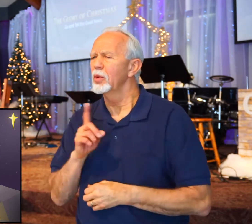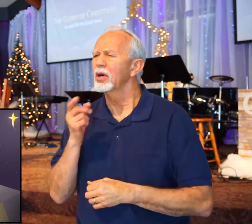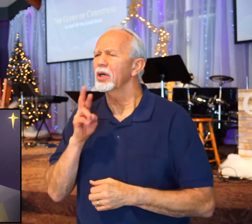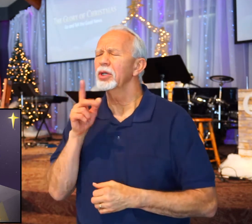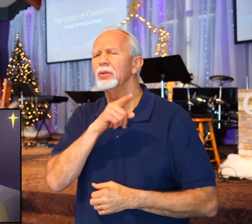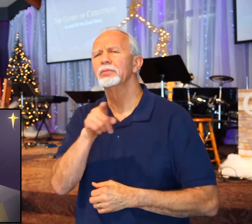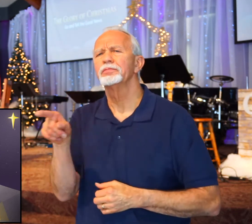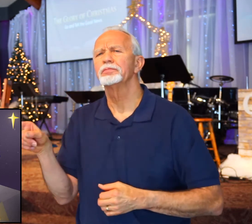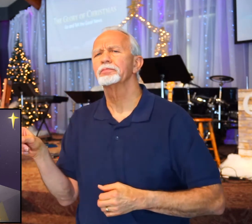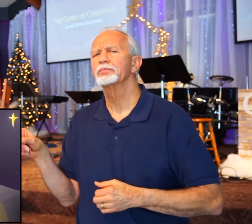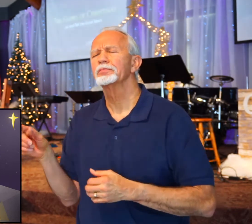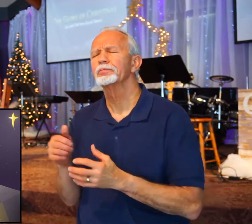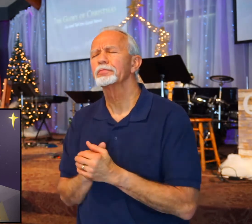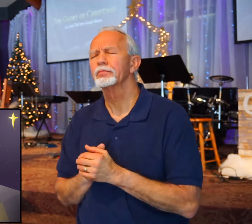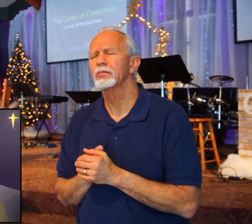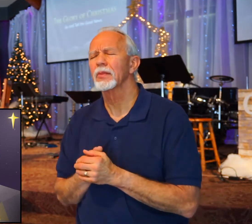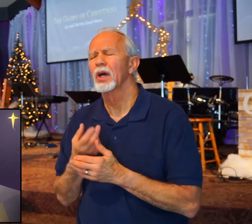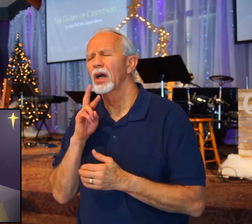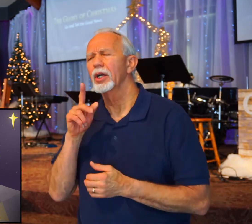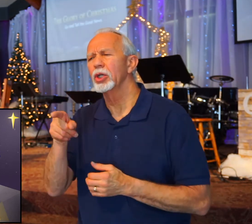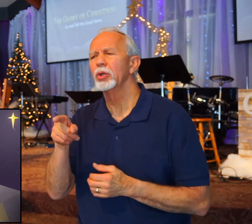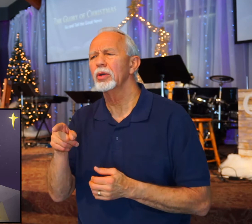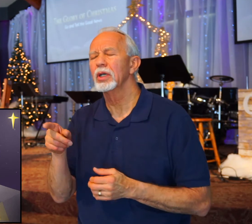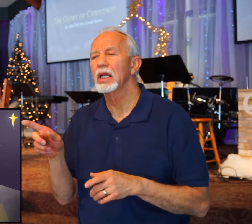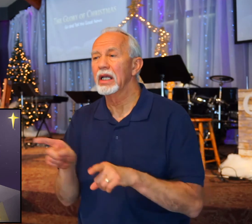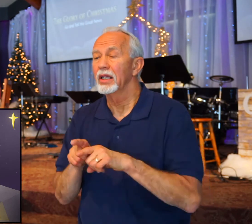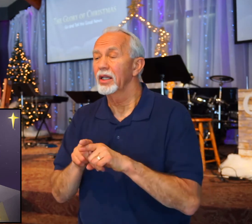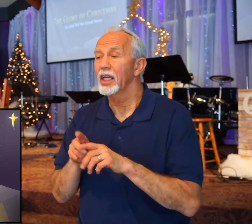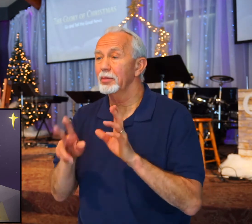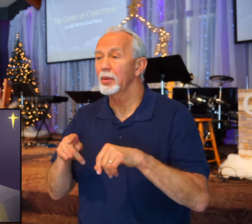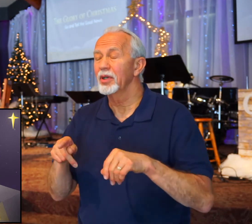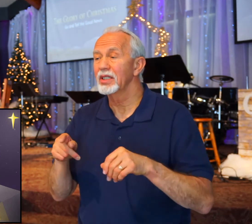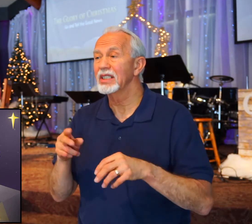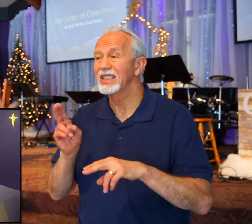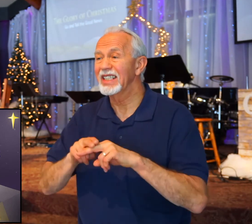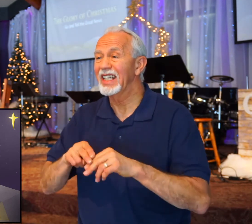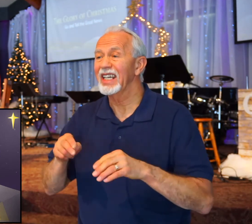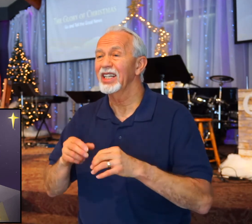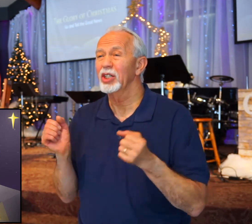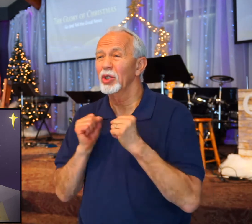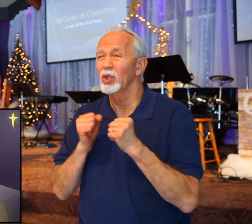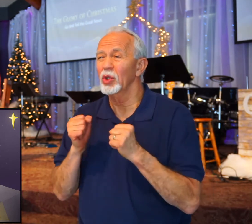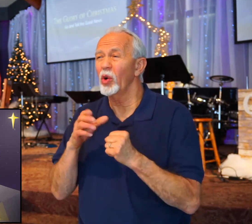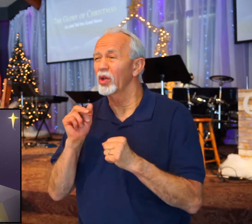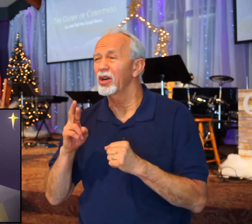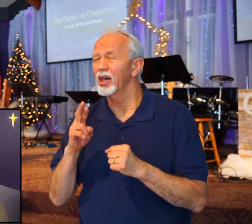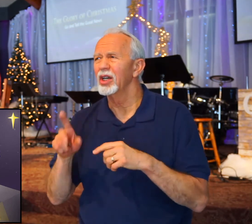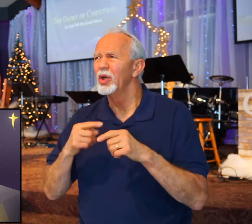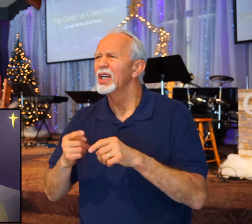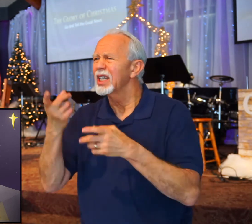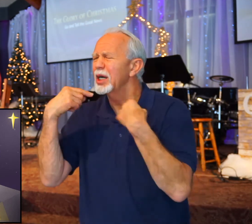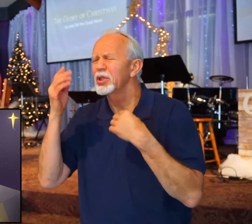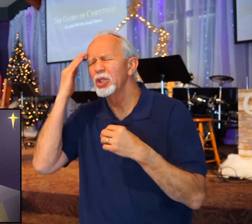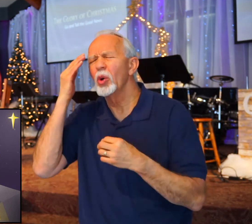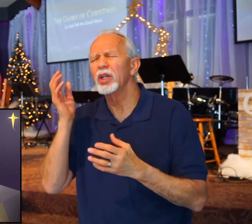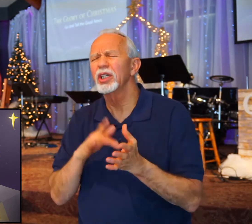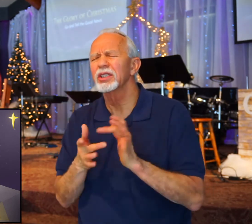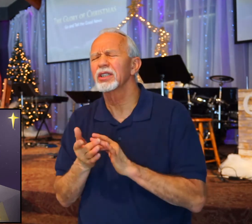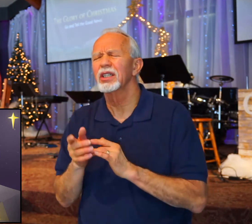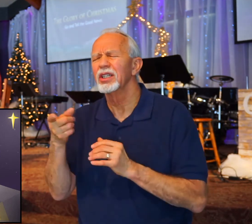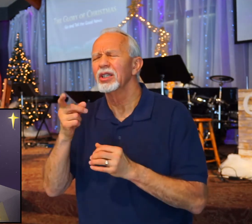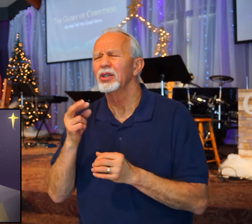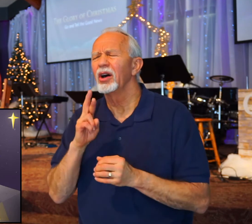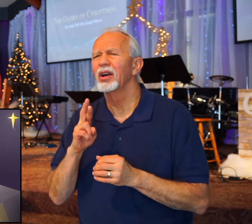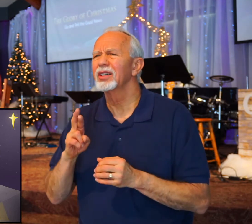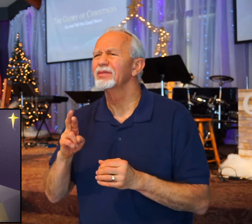in. Are you like the one sitting in the cold car, and when it comes to knowing Jesus, you're on the outside,